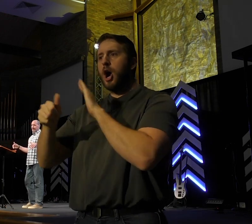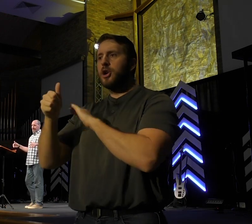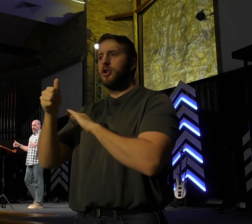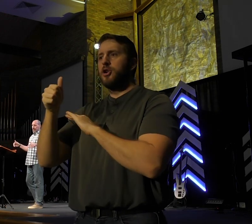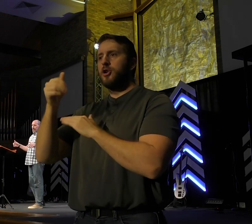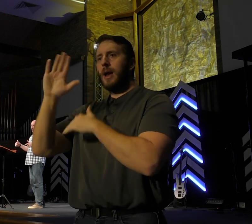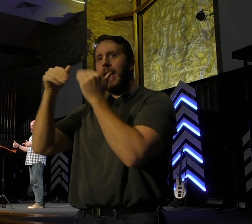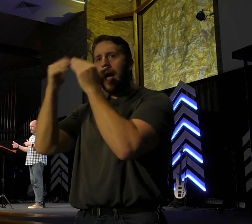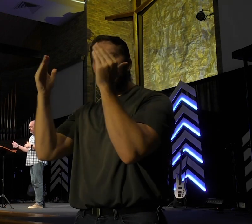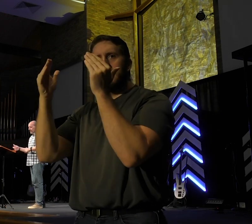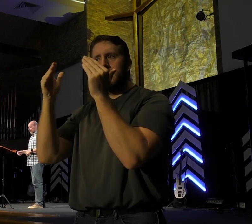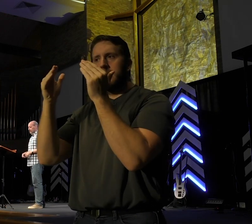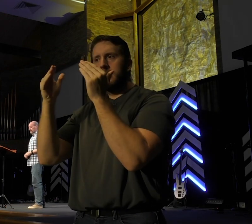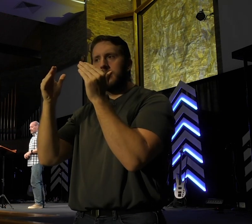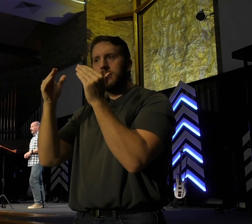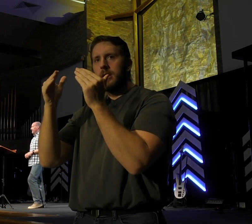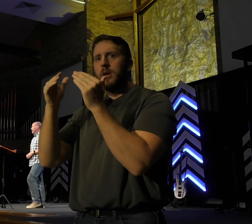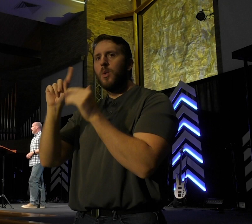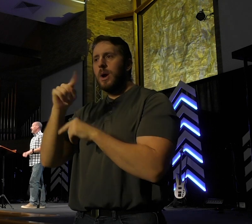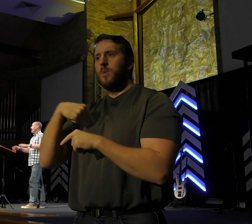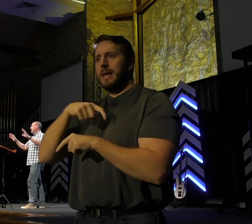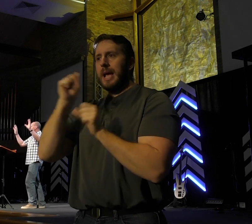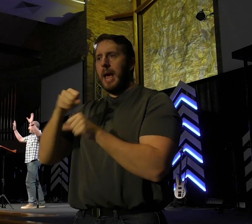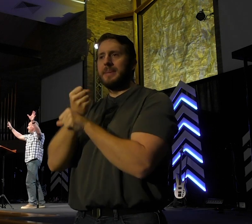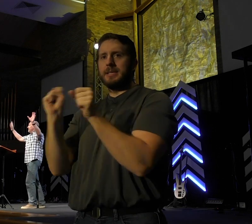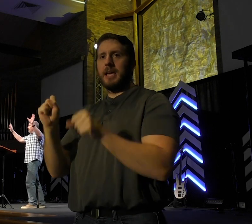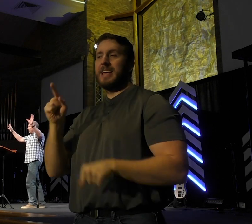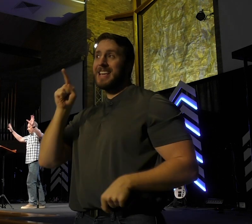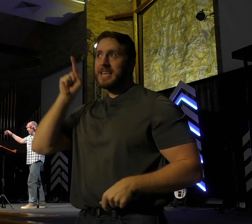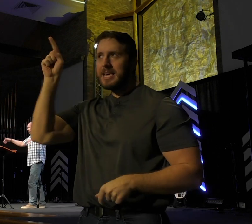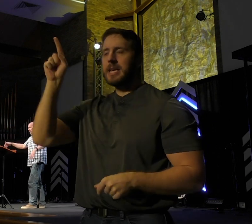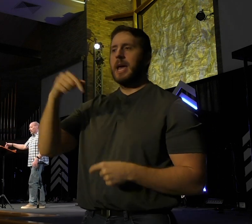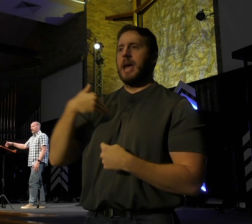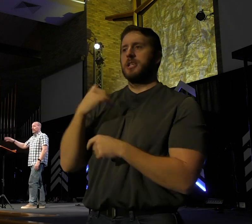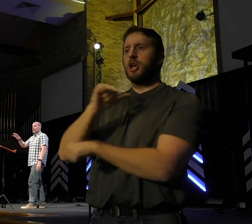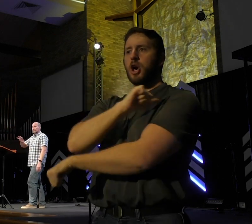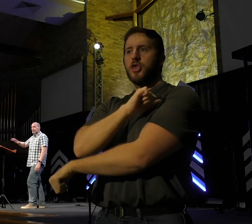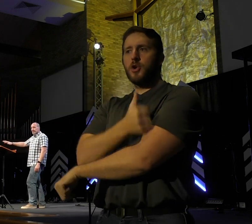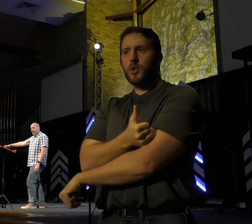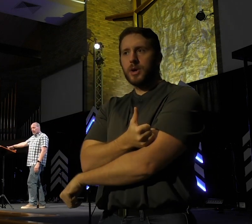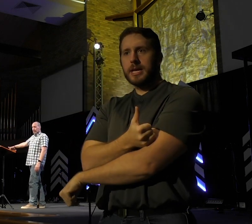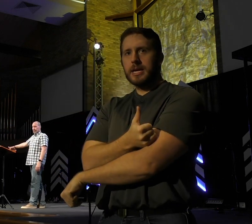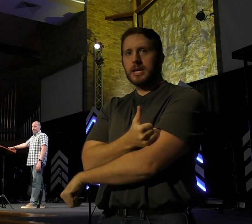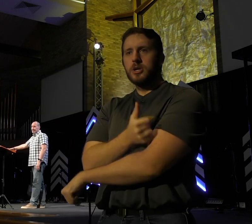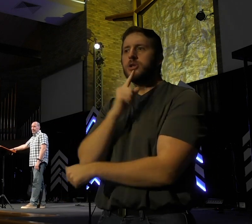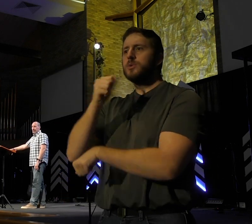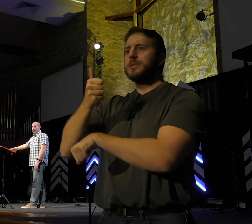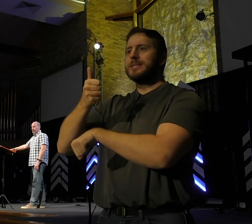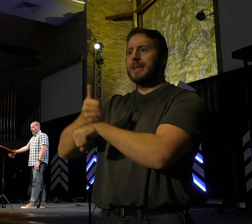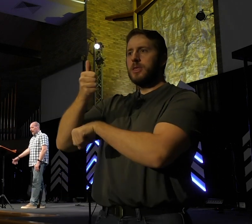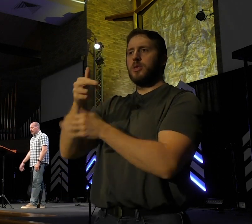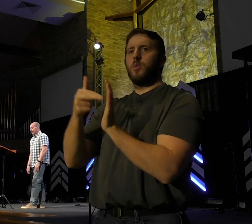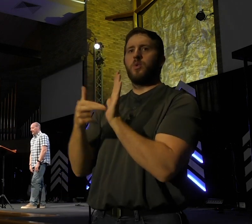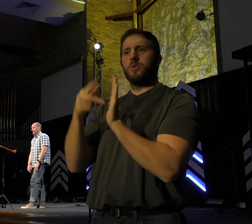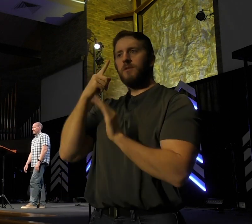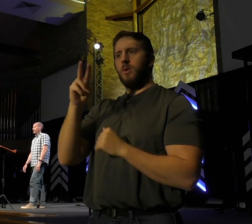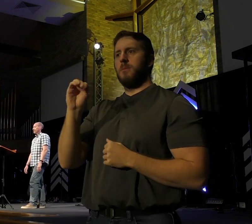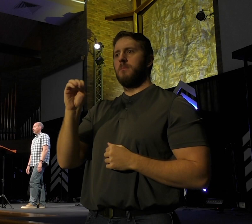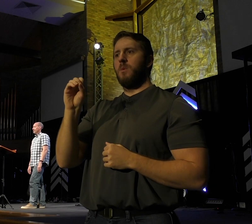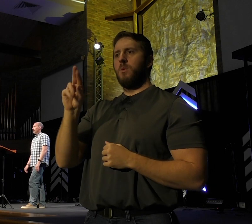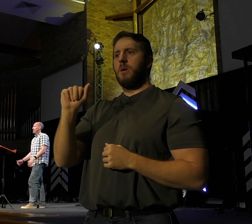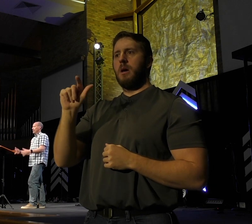among men by which we must be saved, and that he has the authority to set the rules for